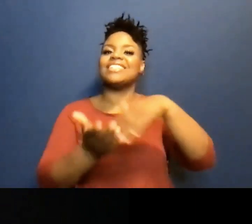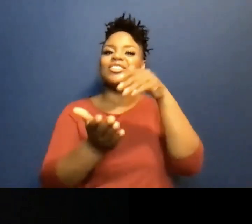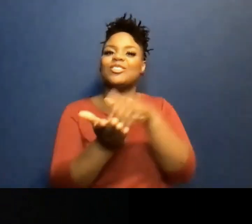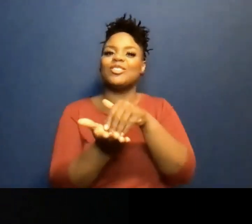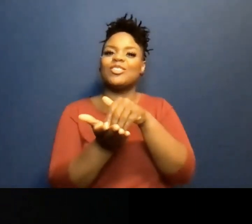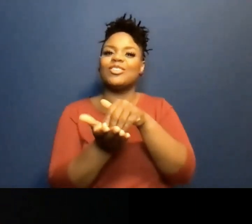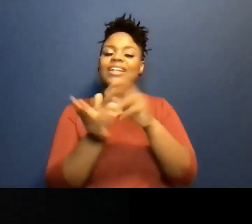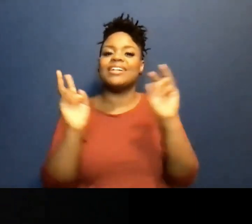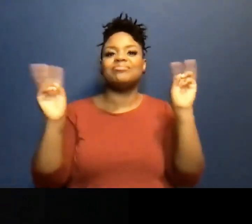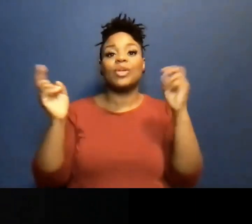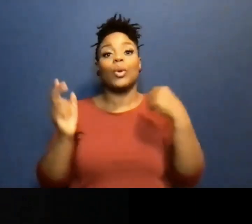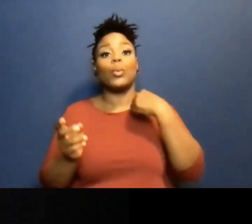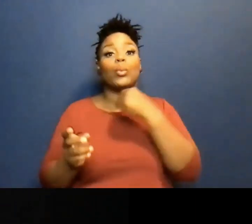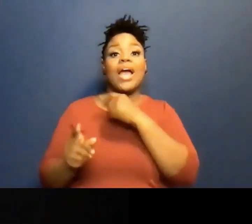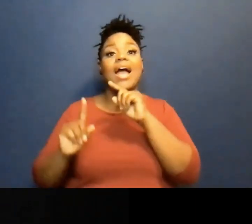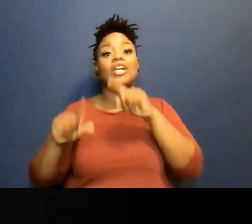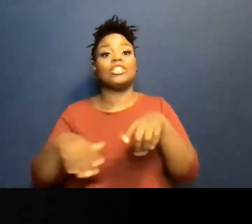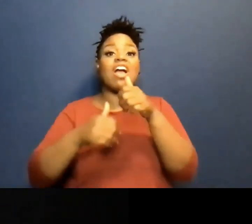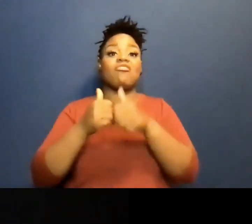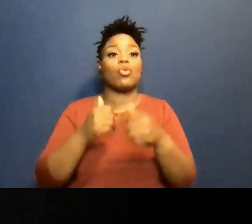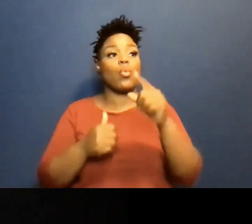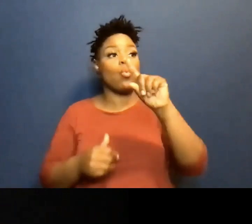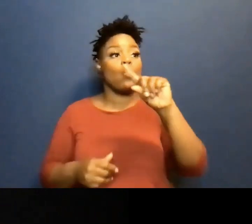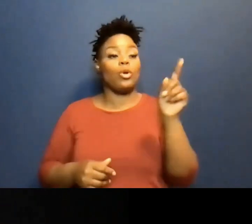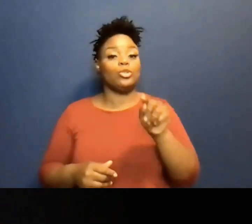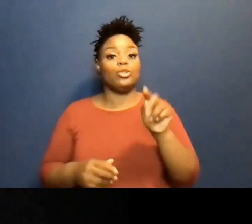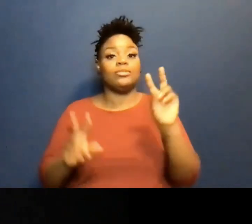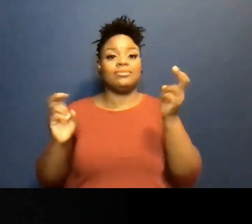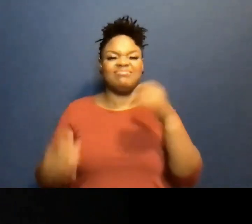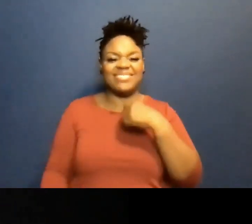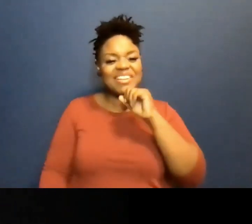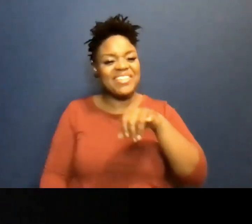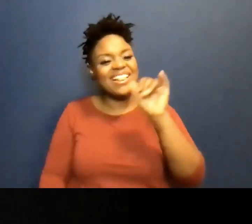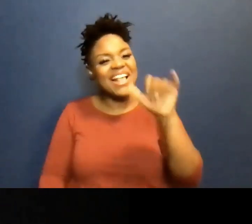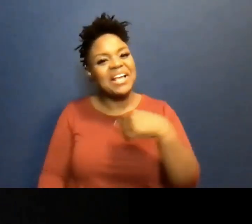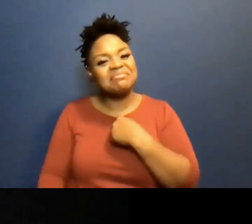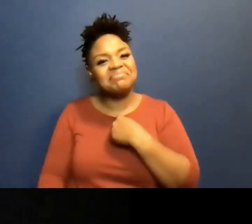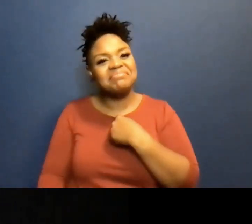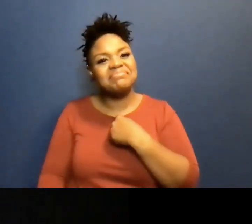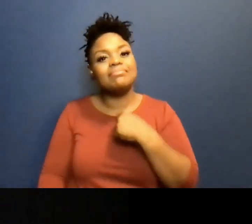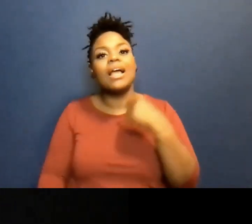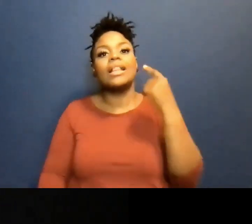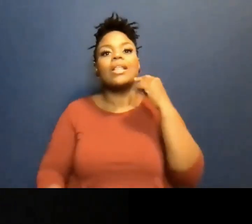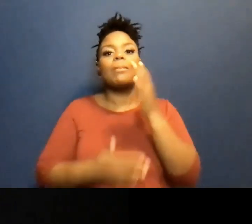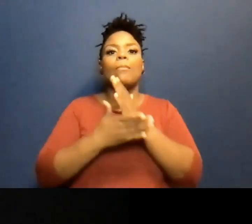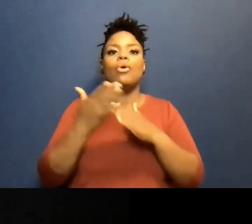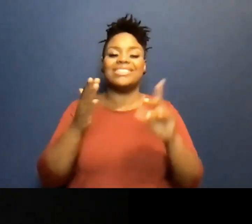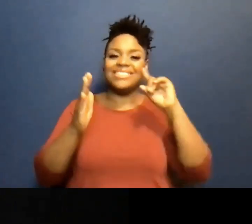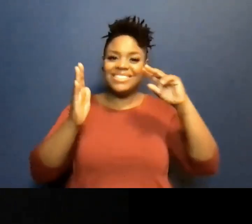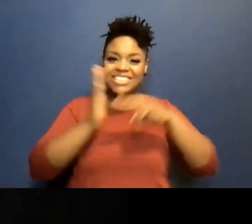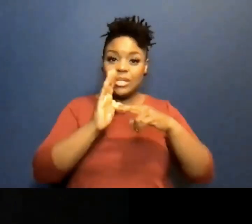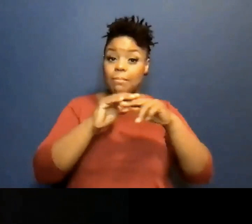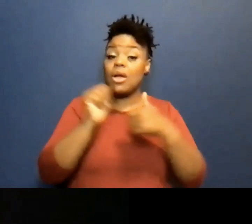absolutely adored that, because one of the things I guess we're trying to do with some of these films is to say, you know, hey, we're just